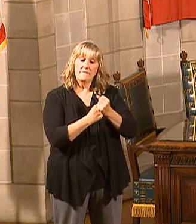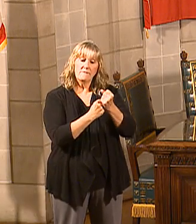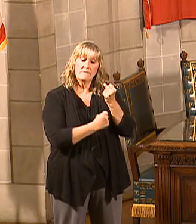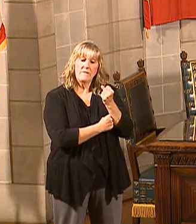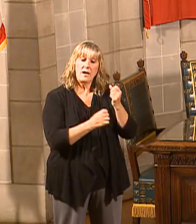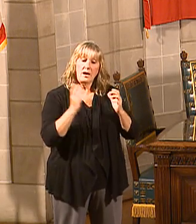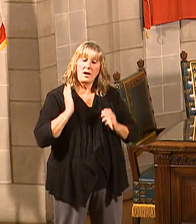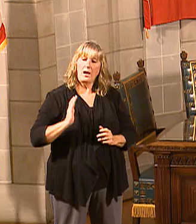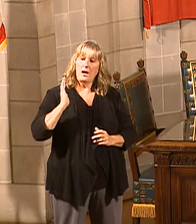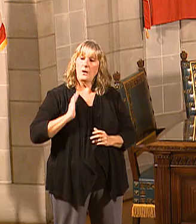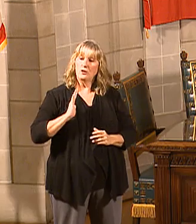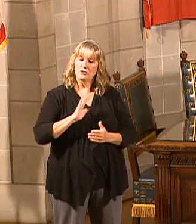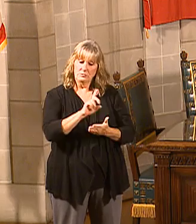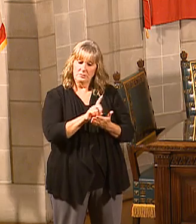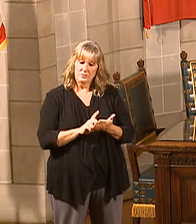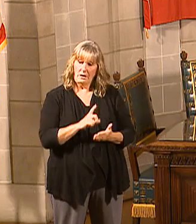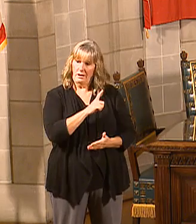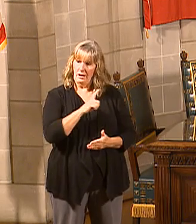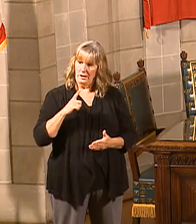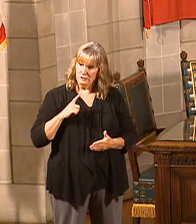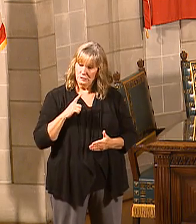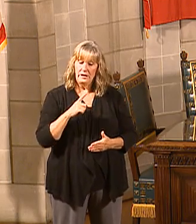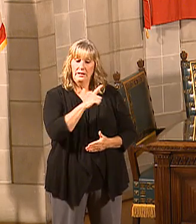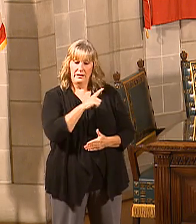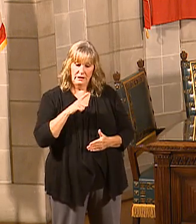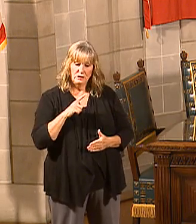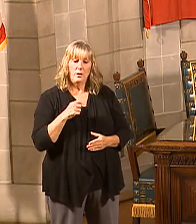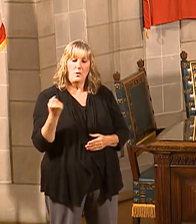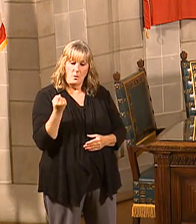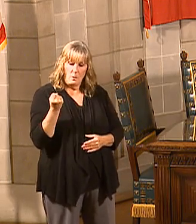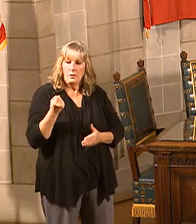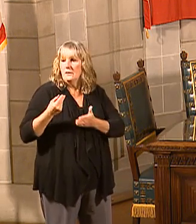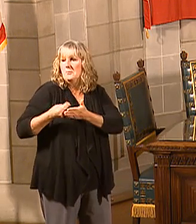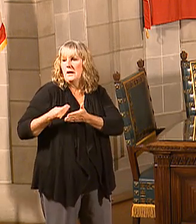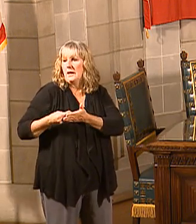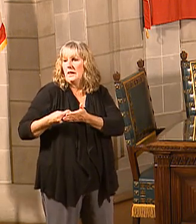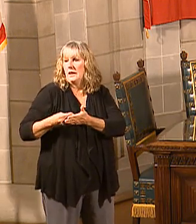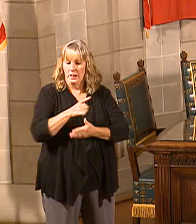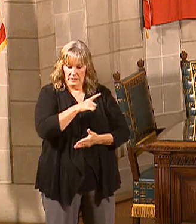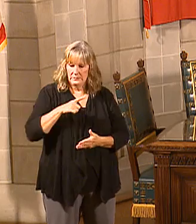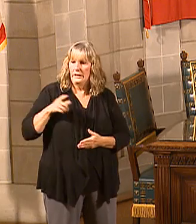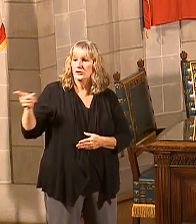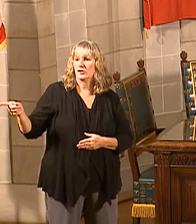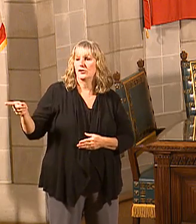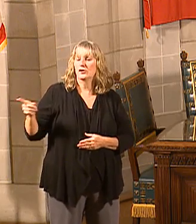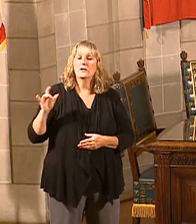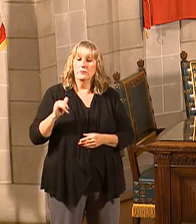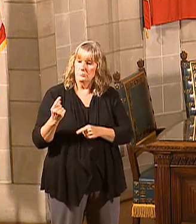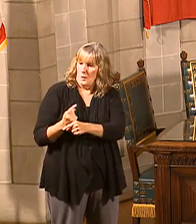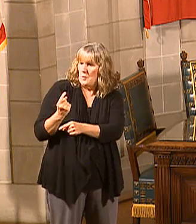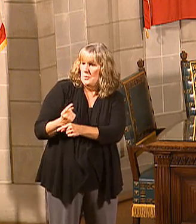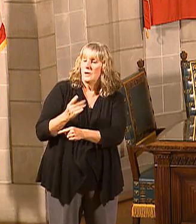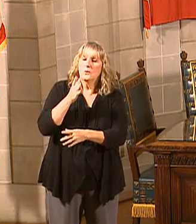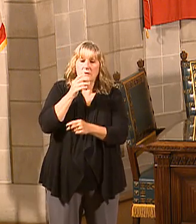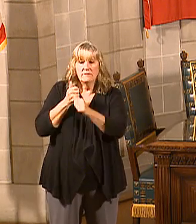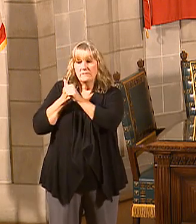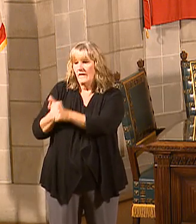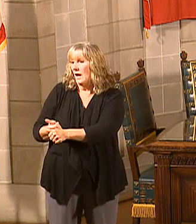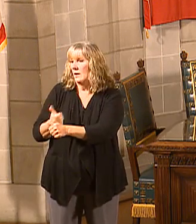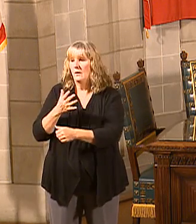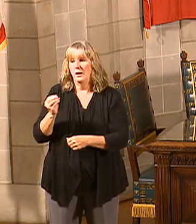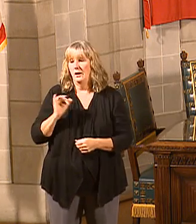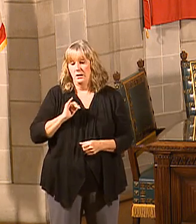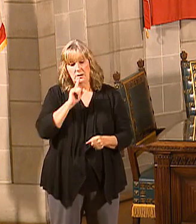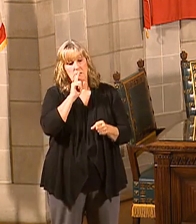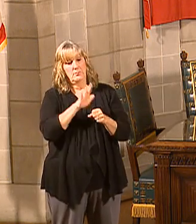system where the legislature would have the purse strings. I think that's appropriate. So that's the process we're going to follow, and that's the process I